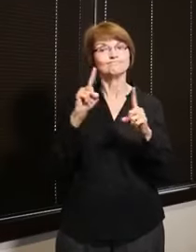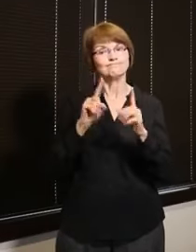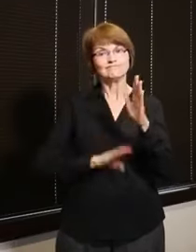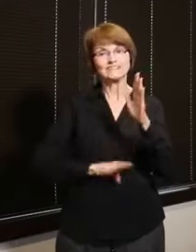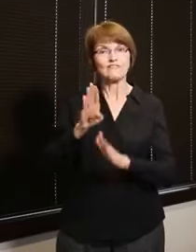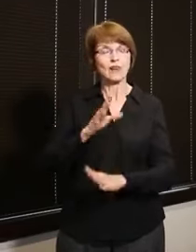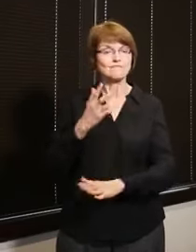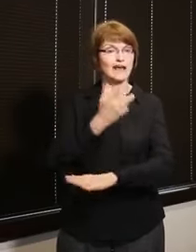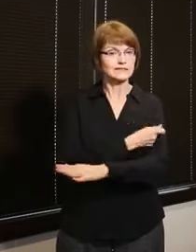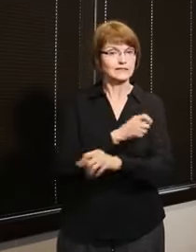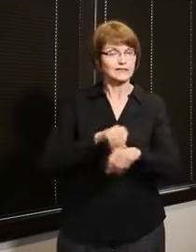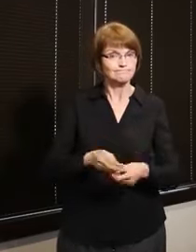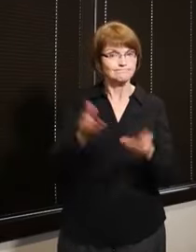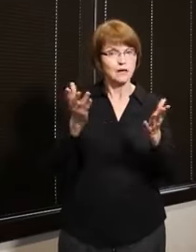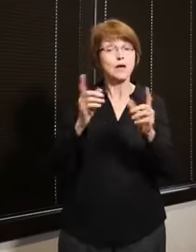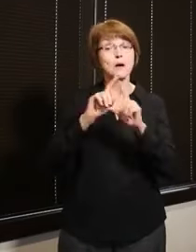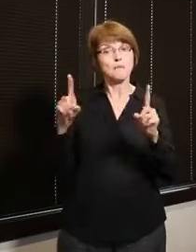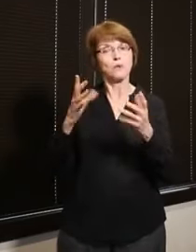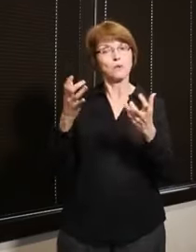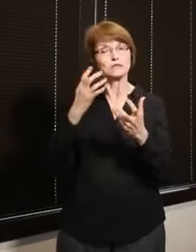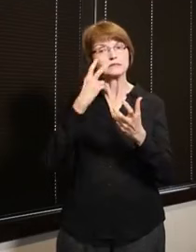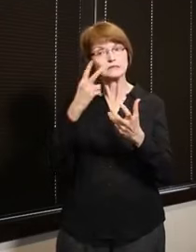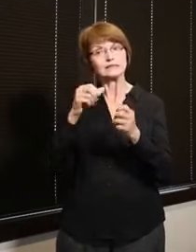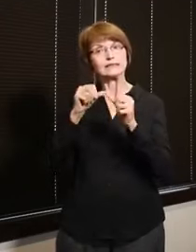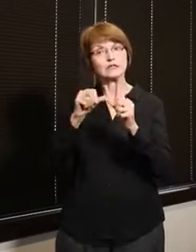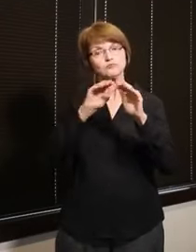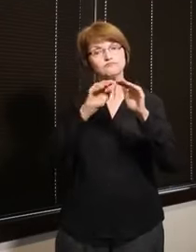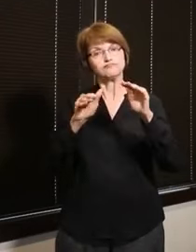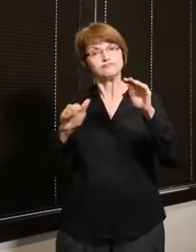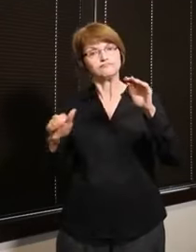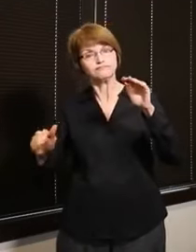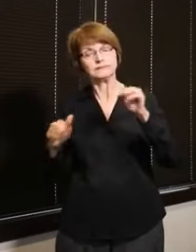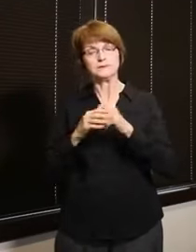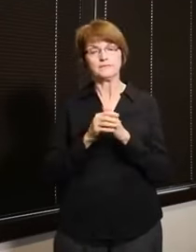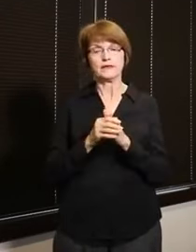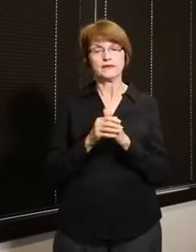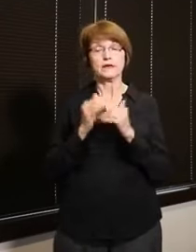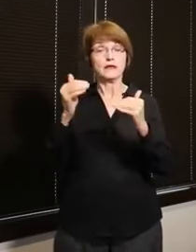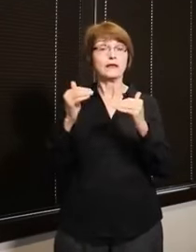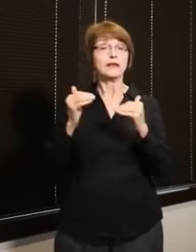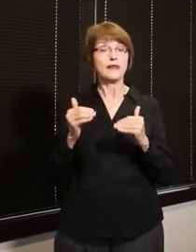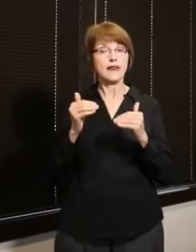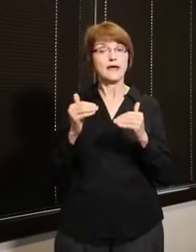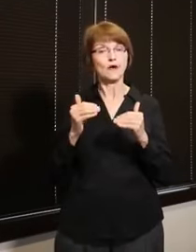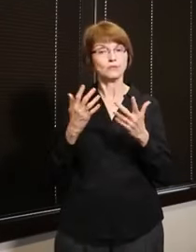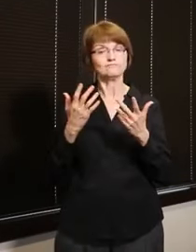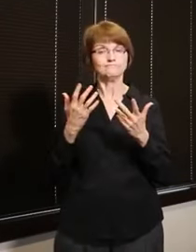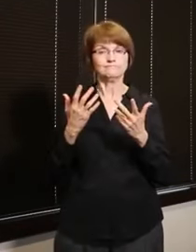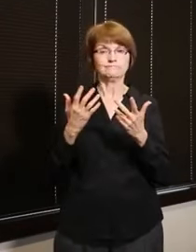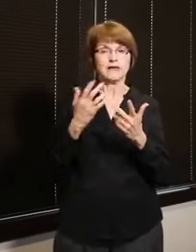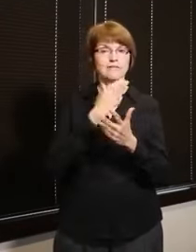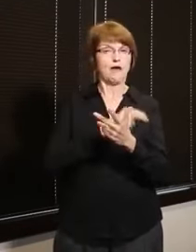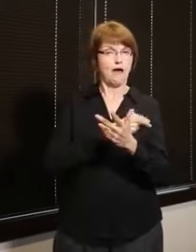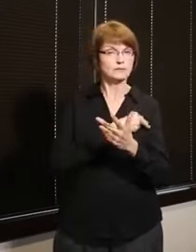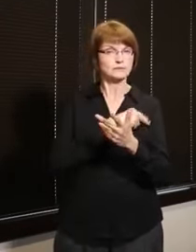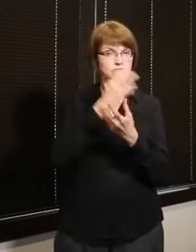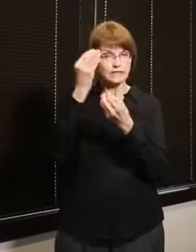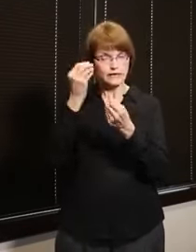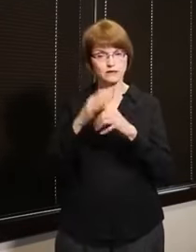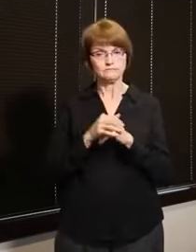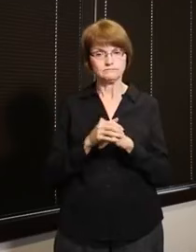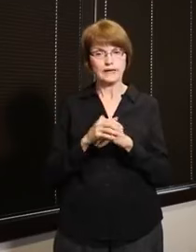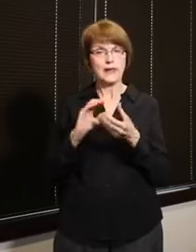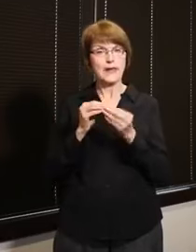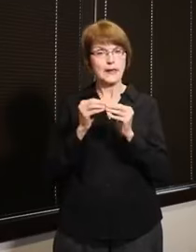we'd like to see it continue to come down. So let's move on to our hospitalization data. So our